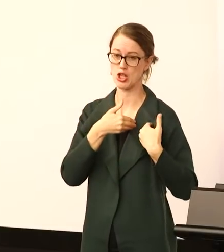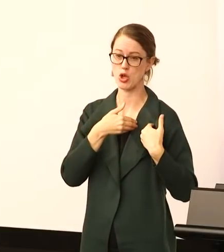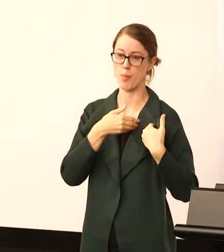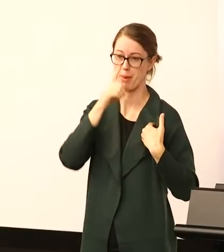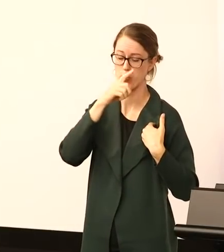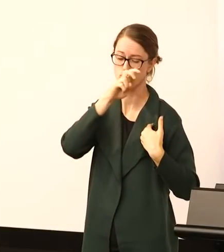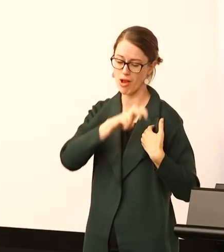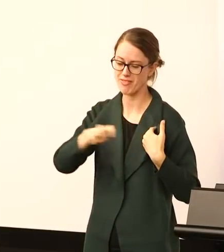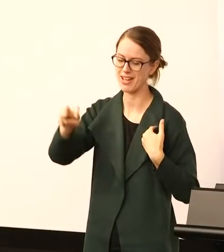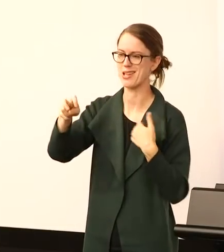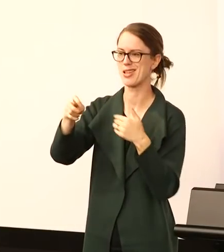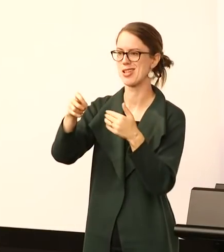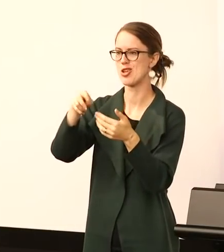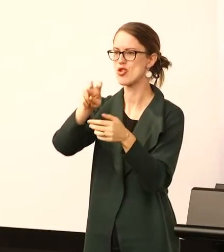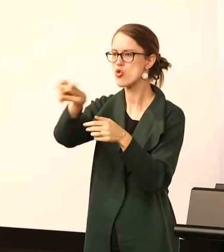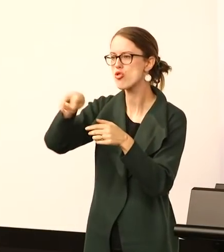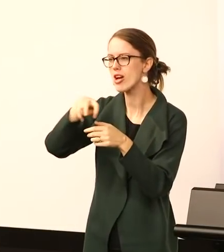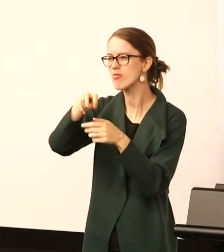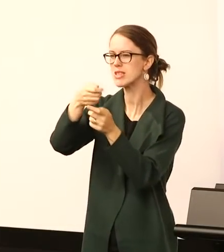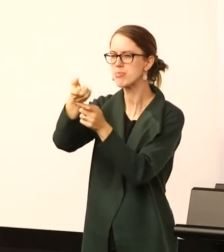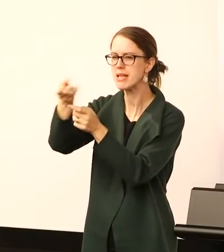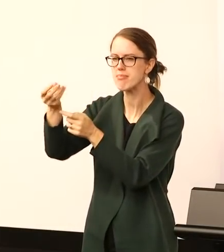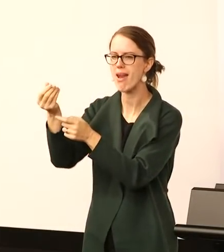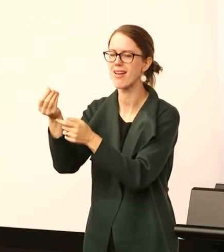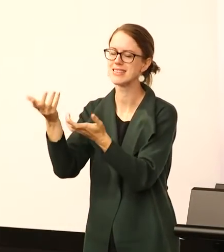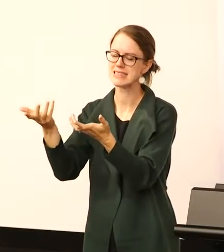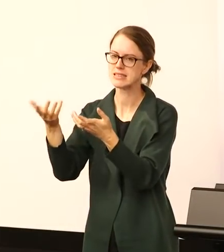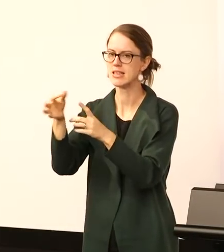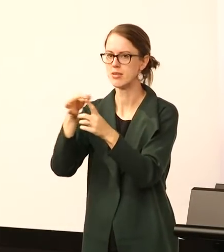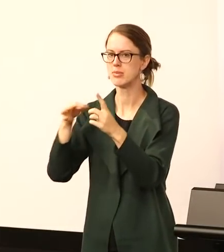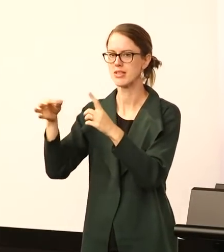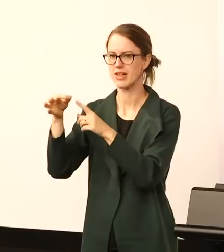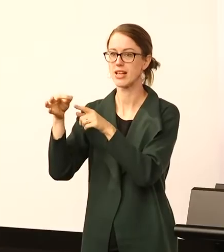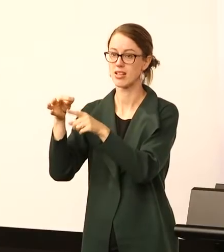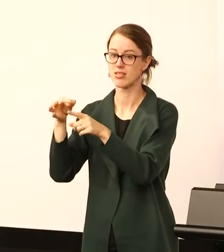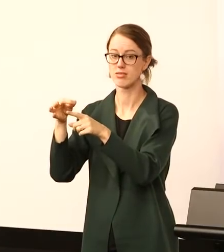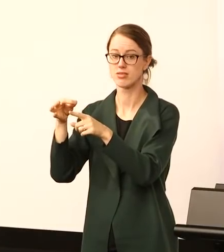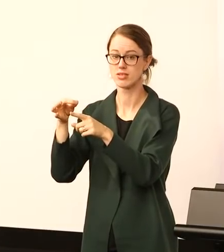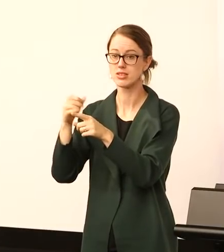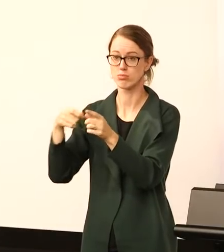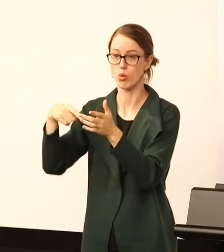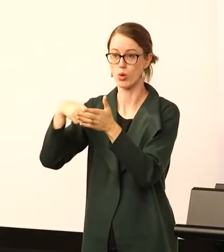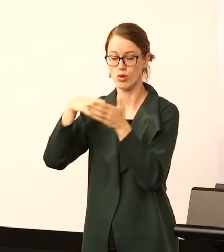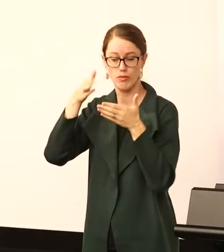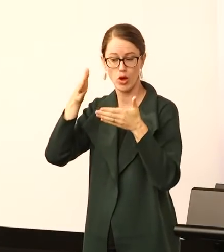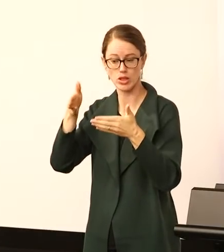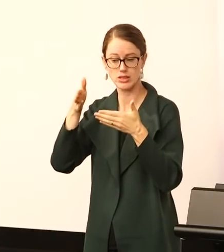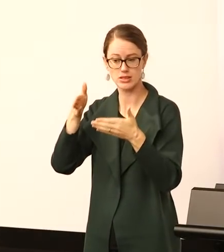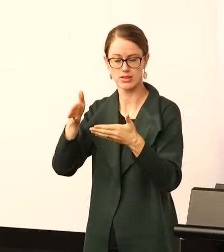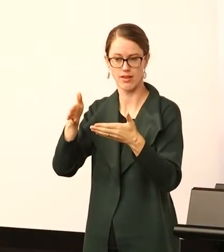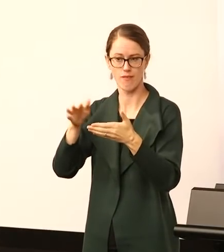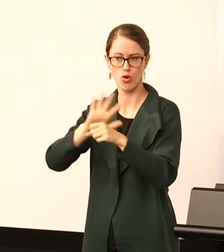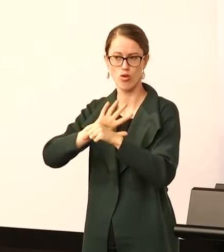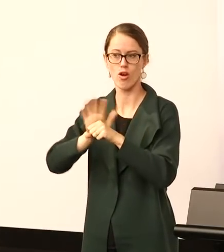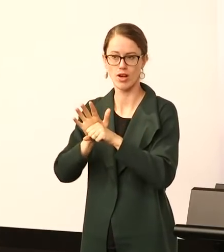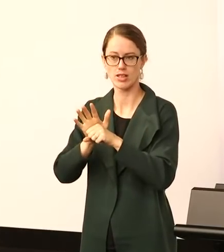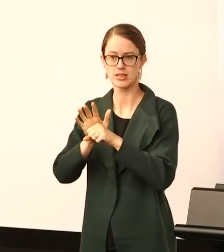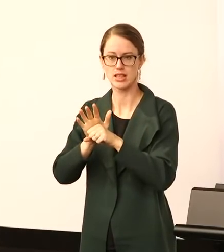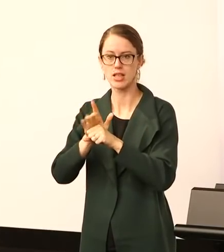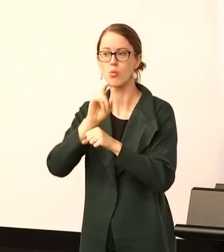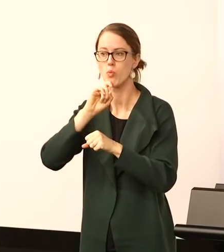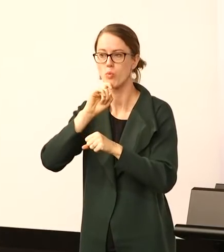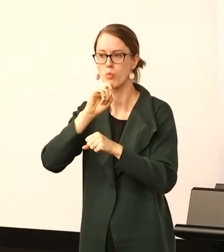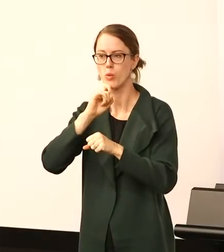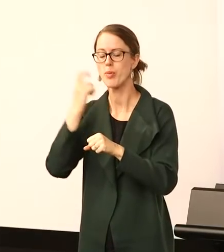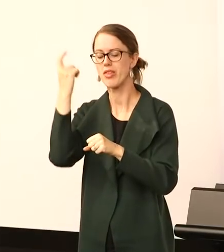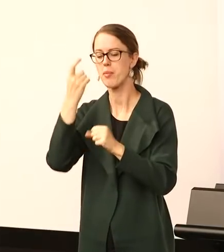on tourism. And so the Pacific is, I think, has always been a focus of our efforts in response to COVID-19, and it will be in terms of